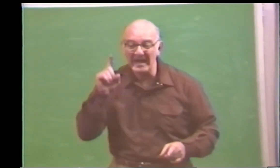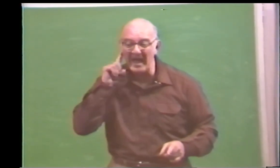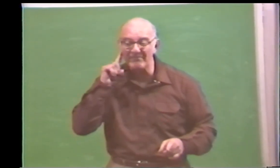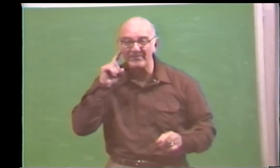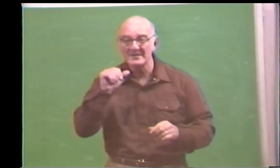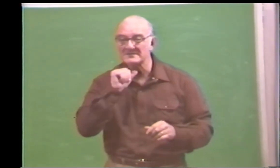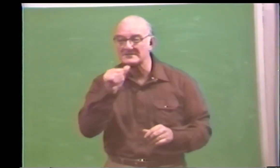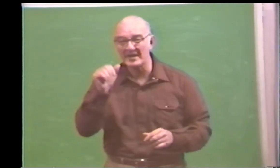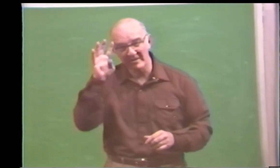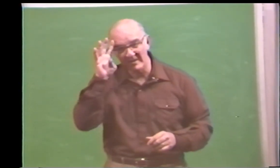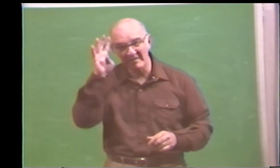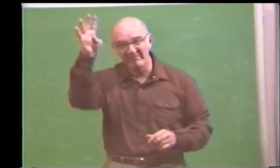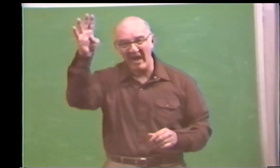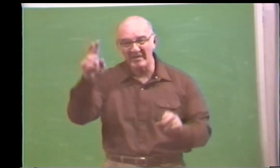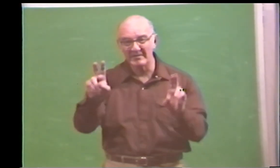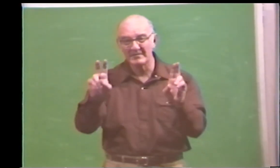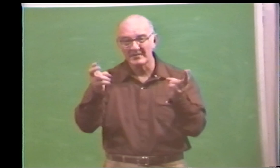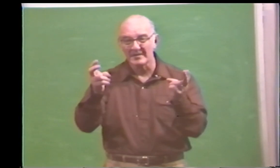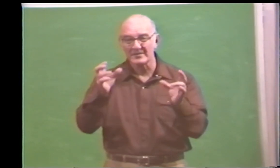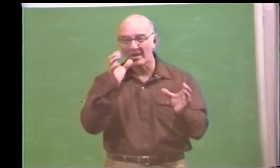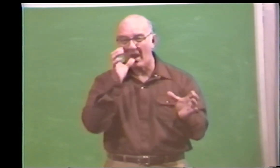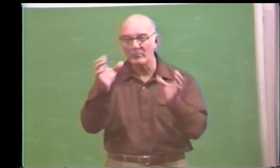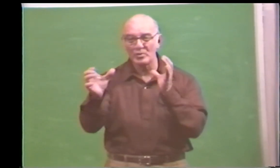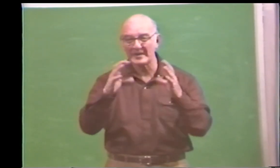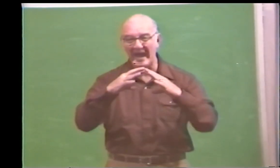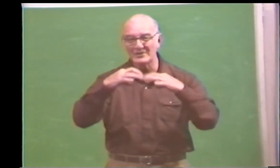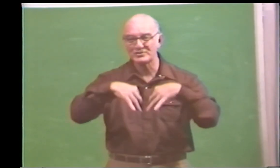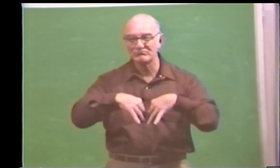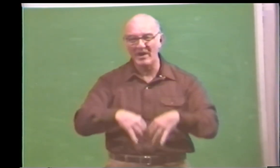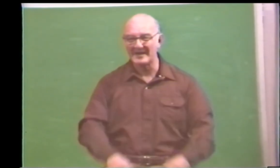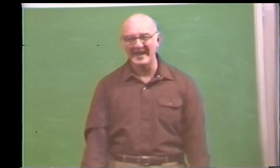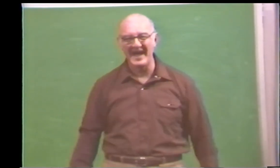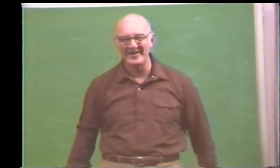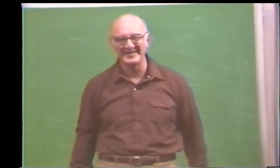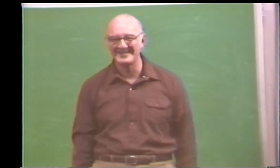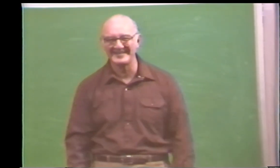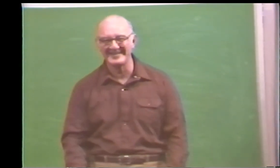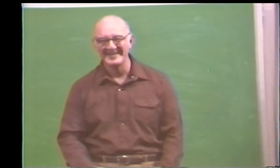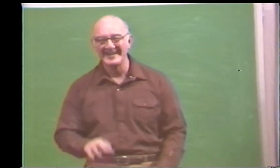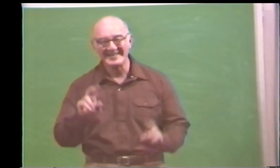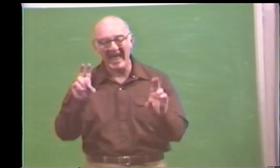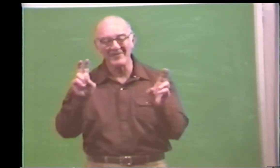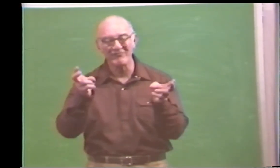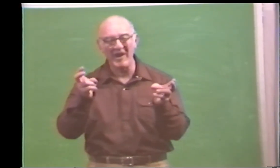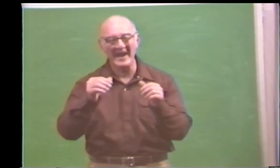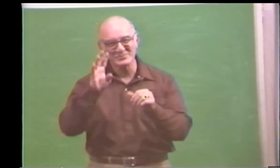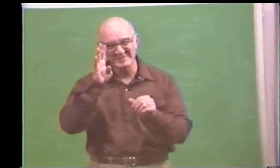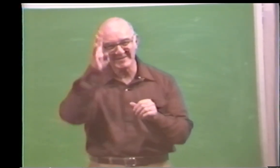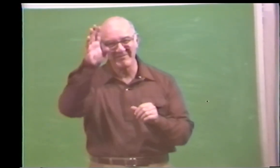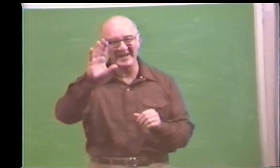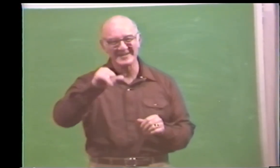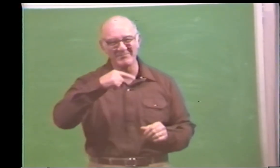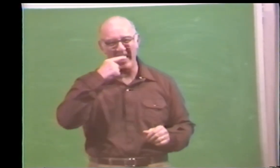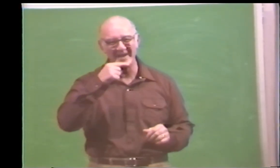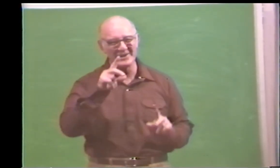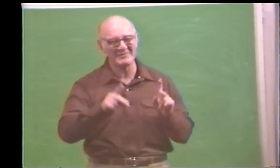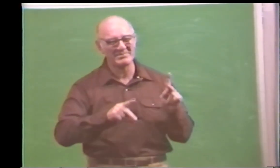Deaf didn't invent the communication breakdown. That phrase was invented by hearing